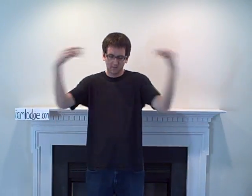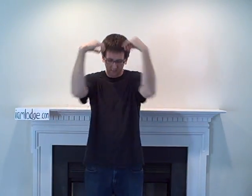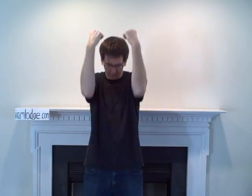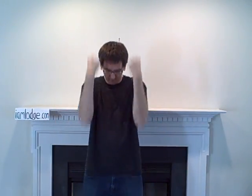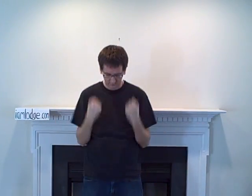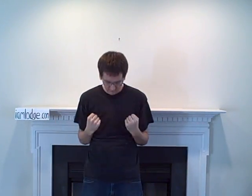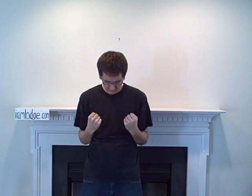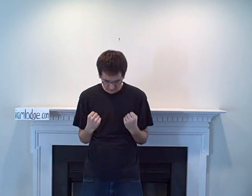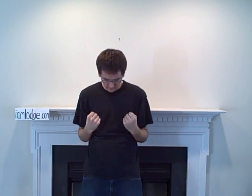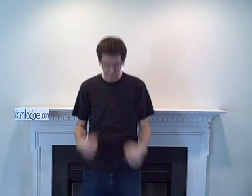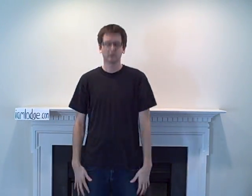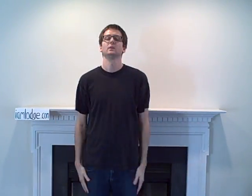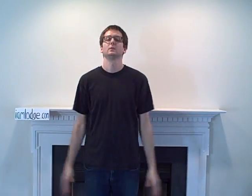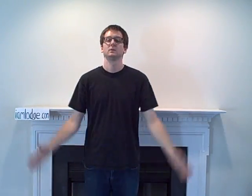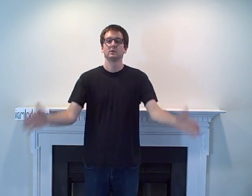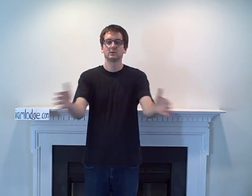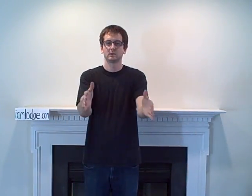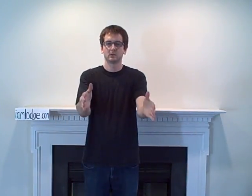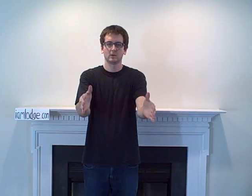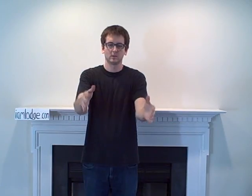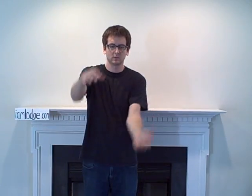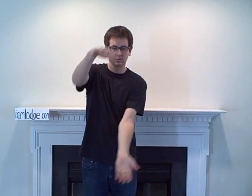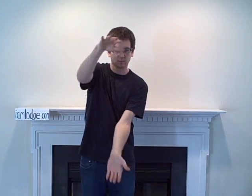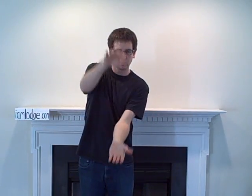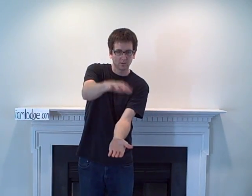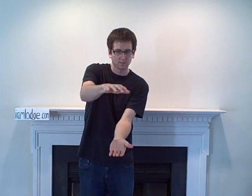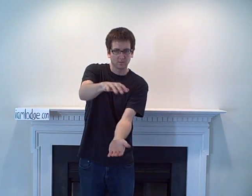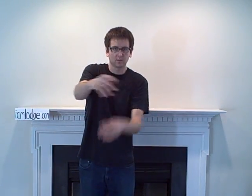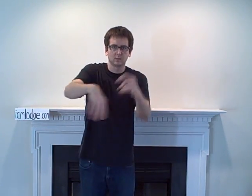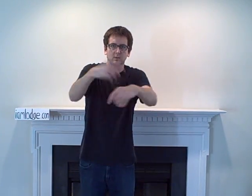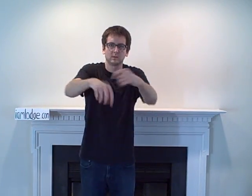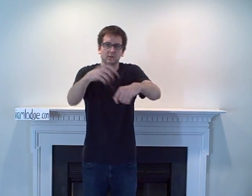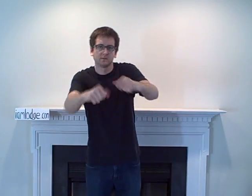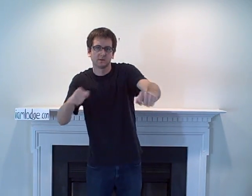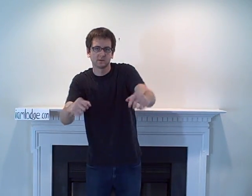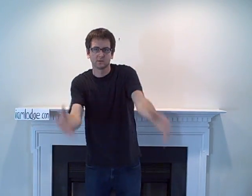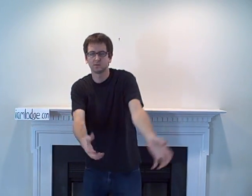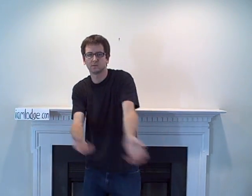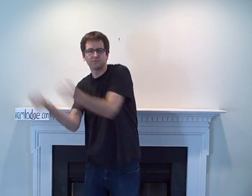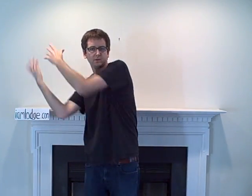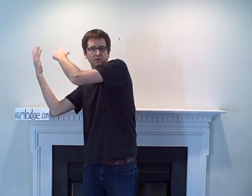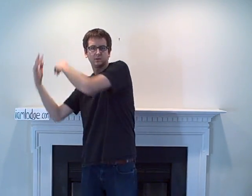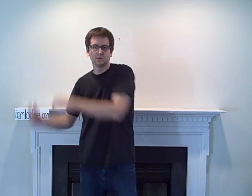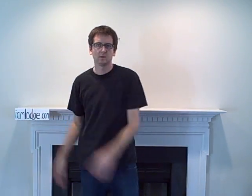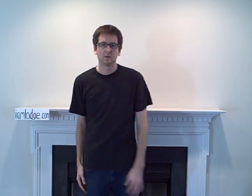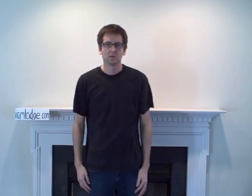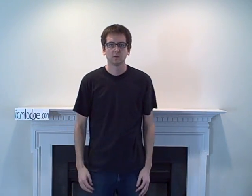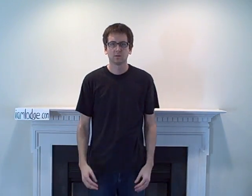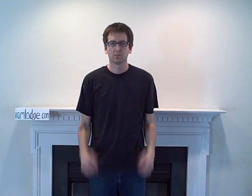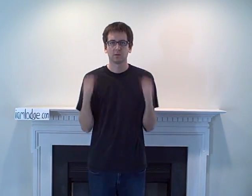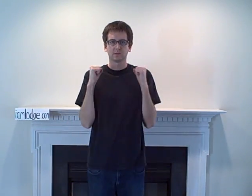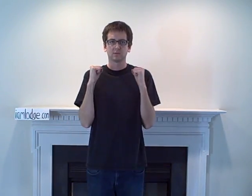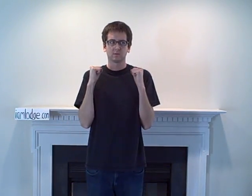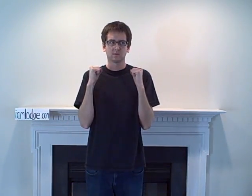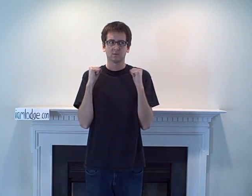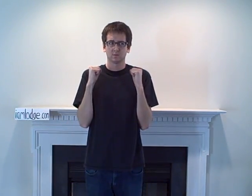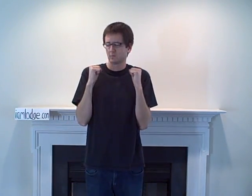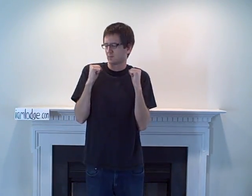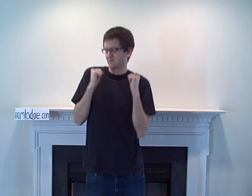You know they're received, cause the gogi bodies put them in these vesicles and fill the need. They plant some cellular walls,